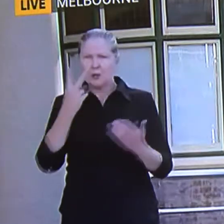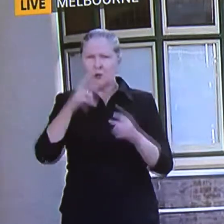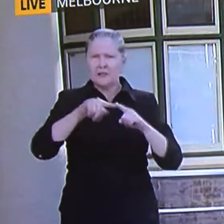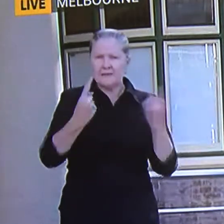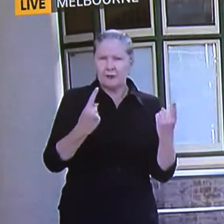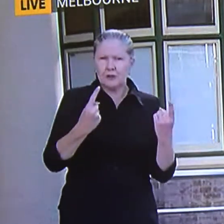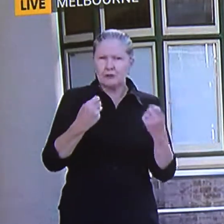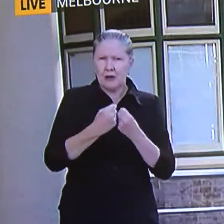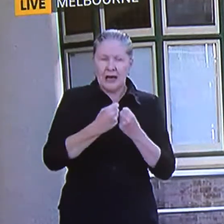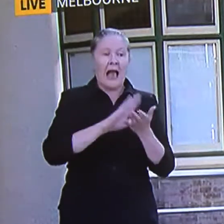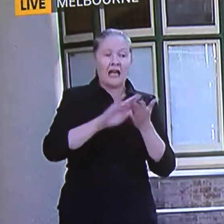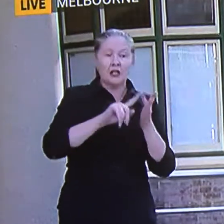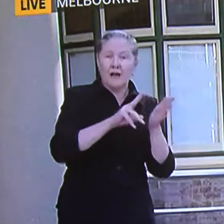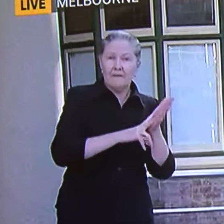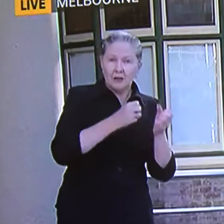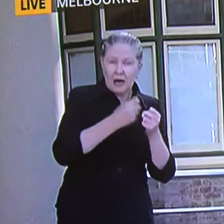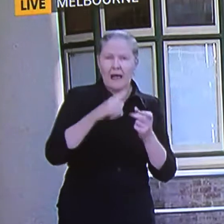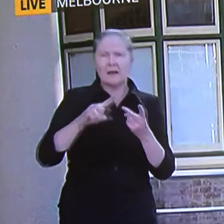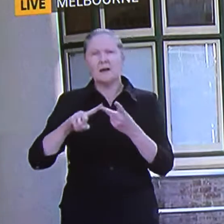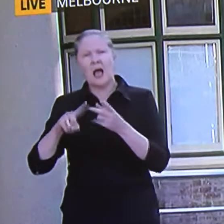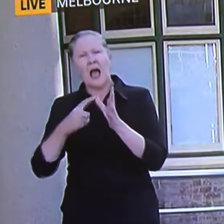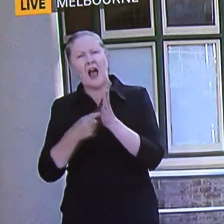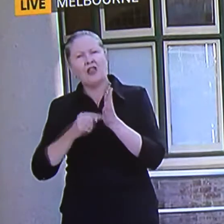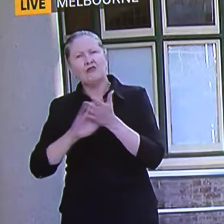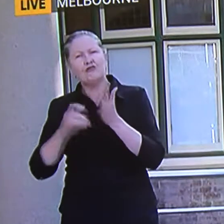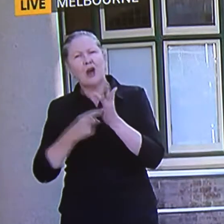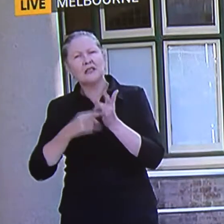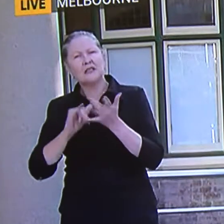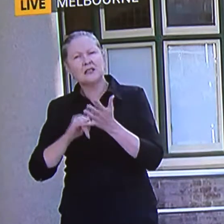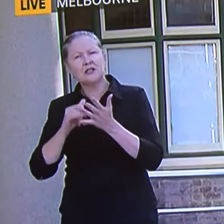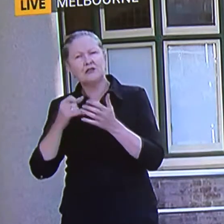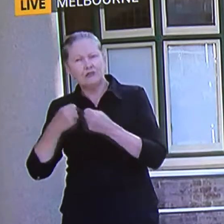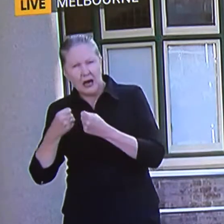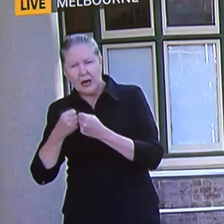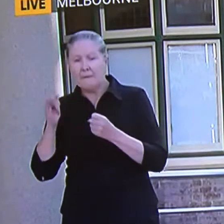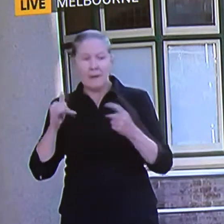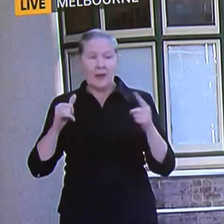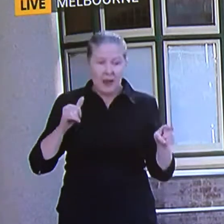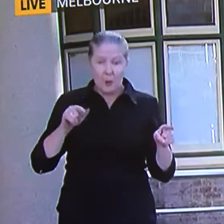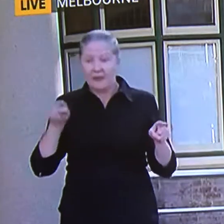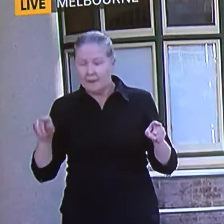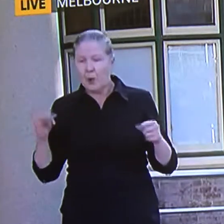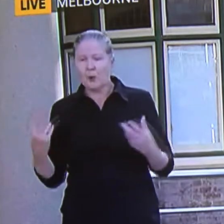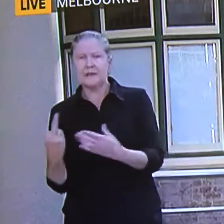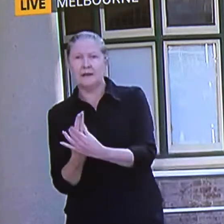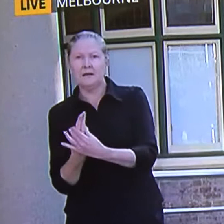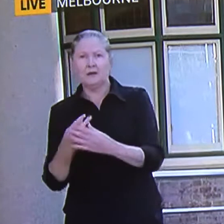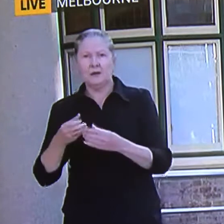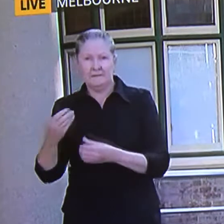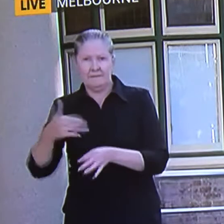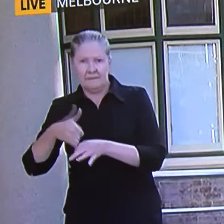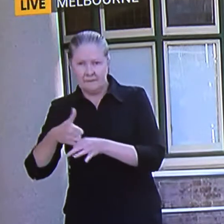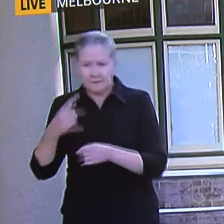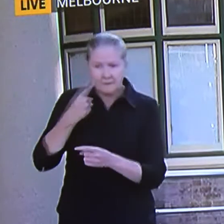the HIV drug and an arthritis drug, either alone or together, compared to standard of care, to see if that